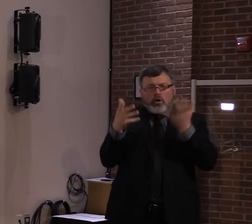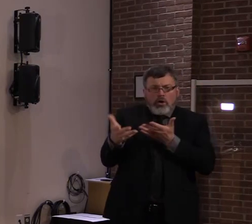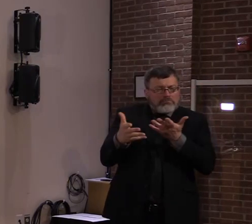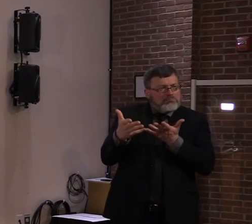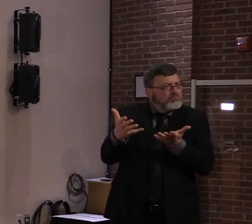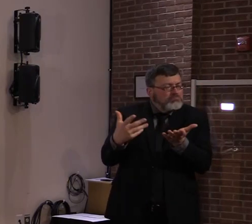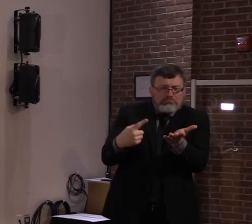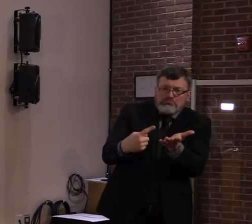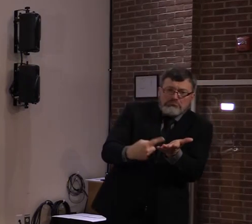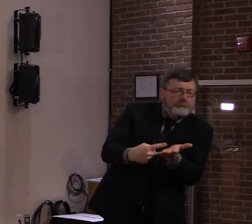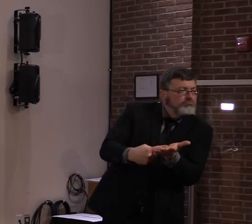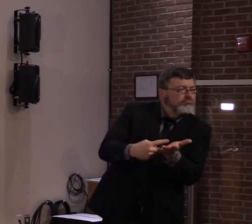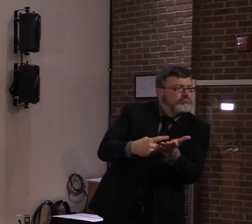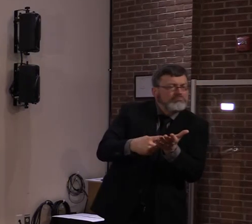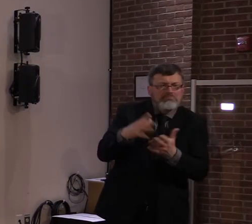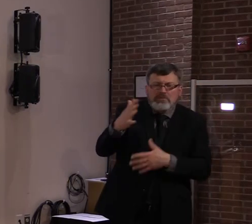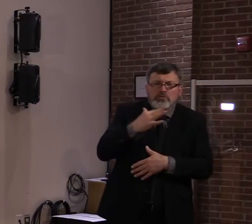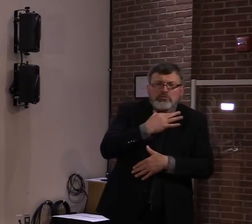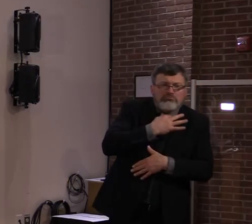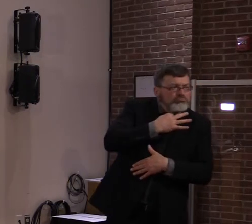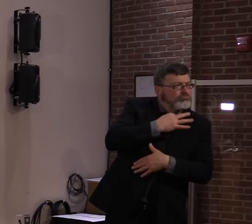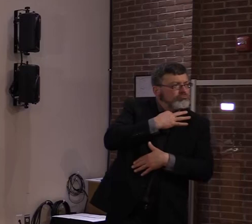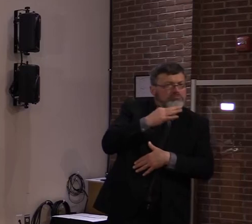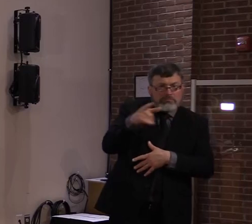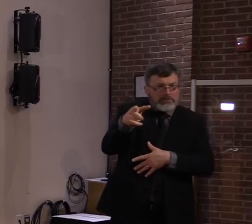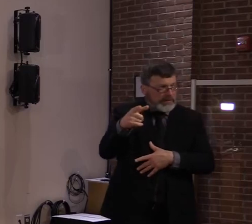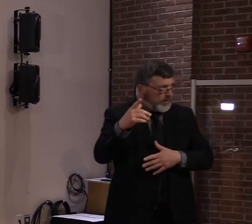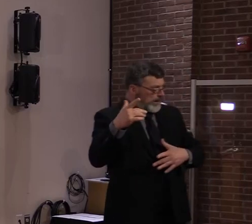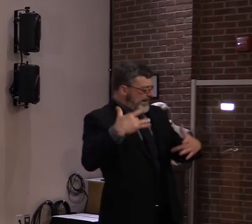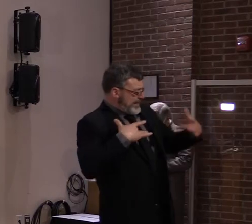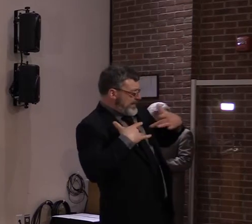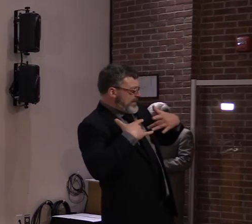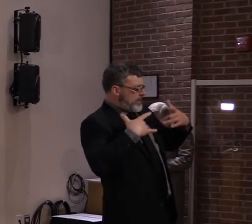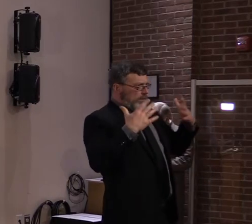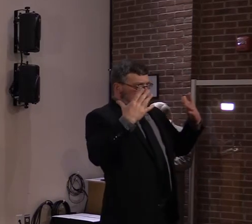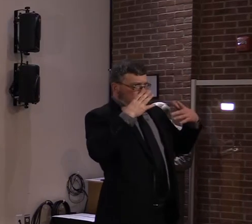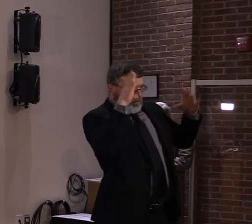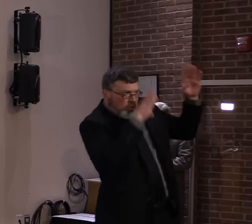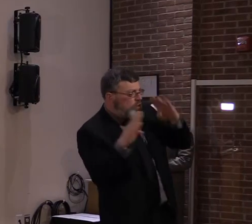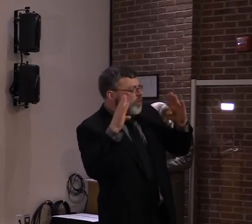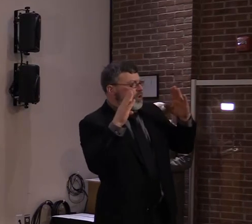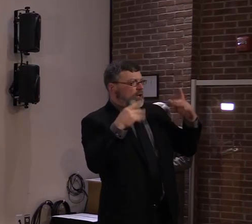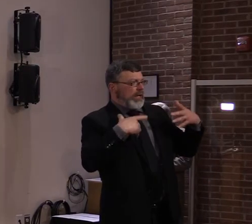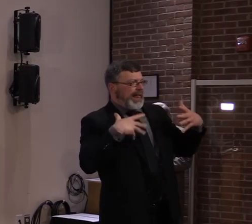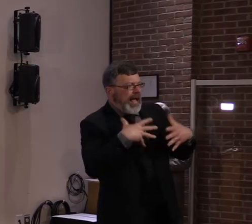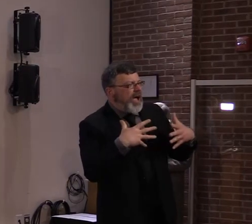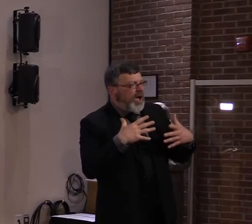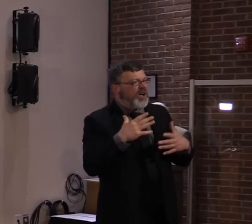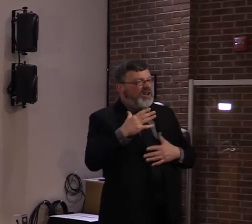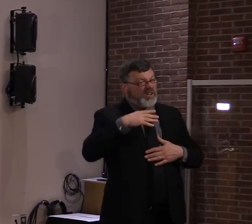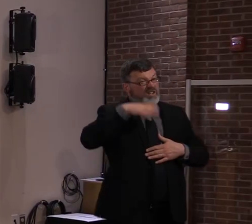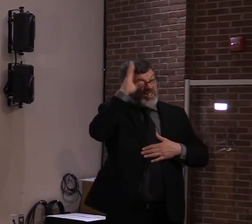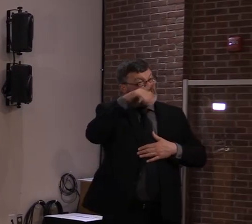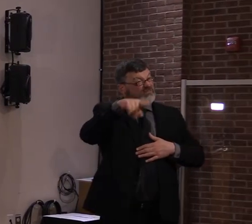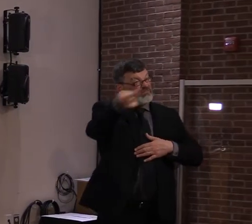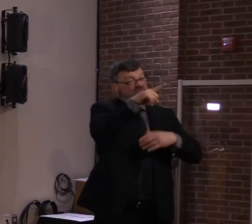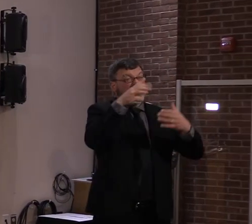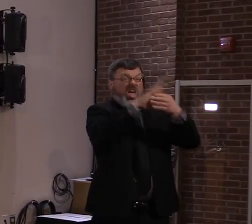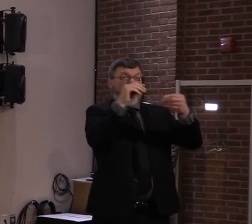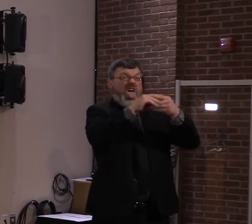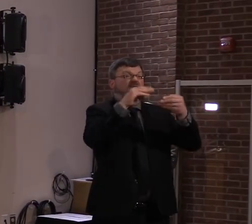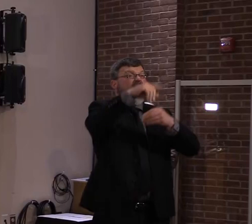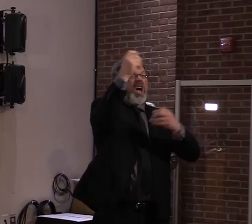vaccine. And unfortunately, there is a lot of misinformation out there. Try asking